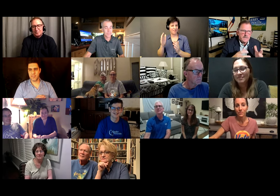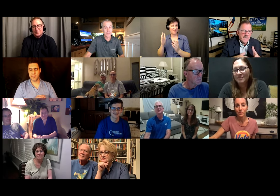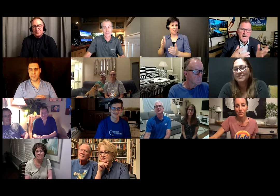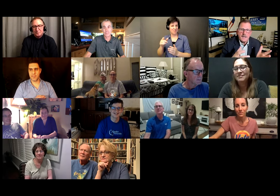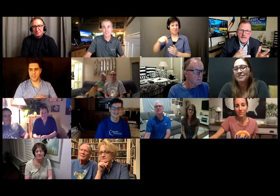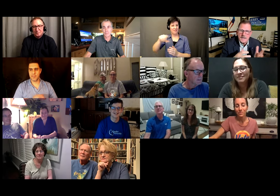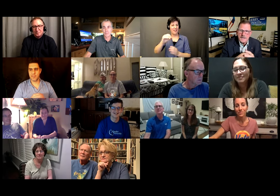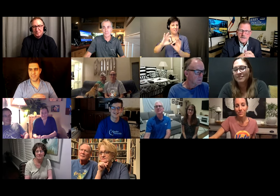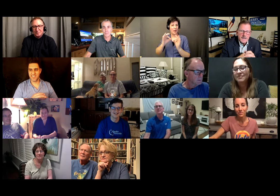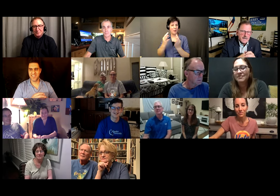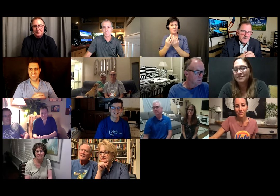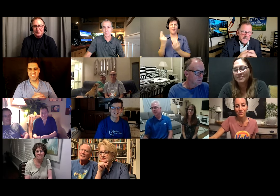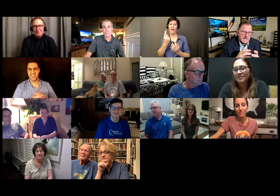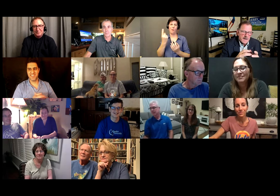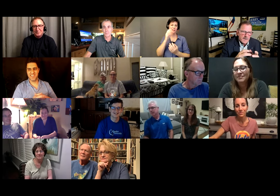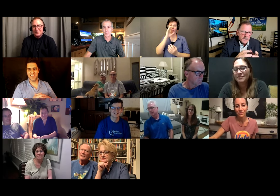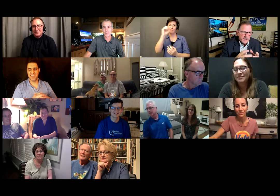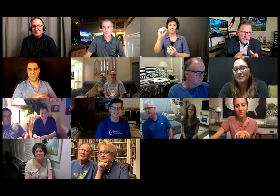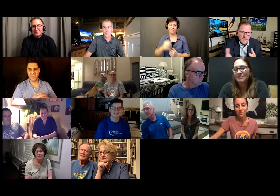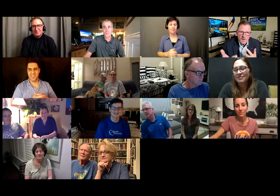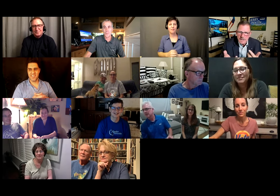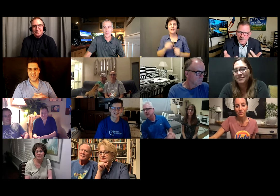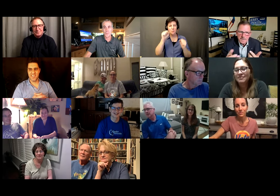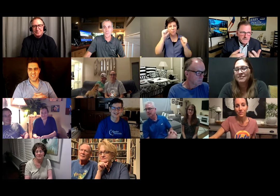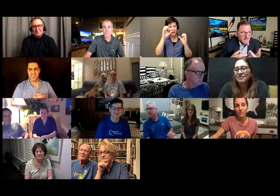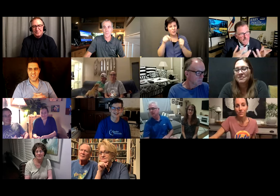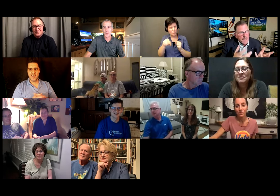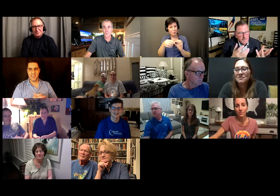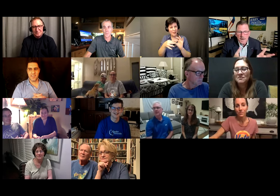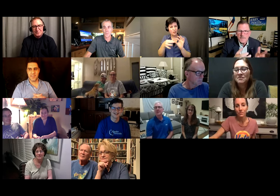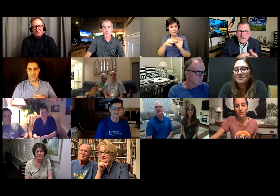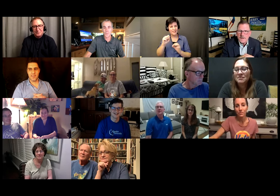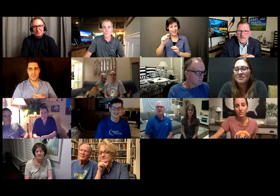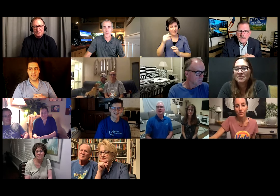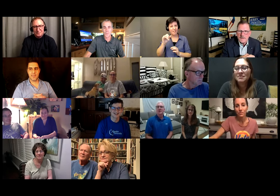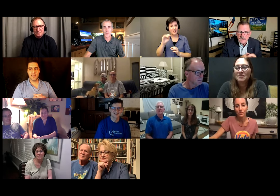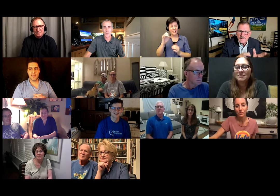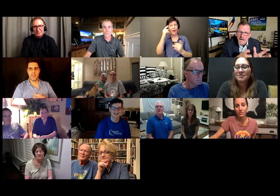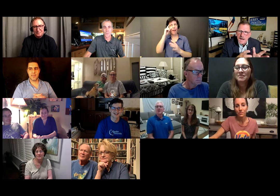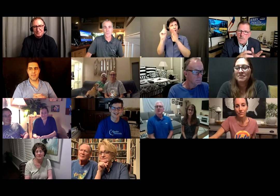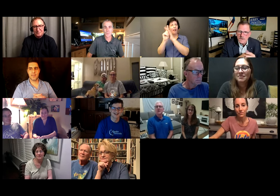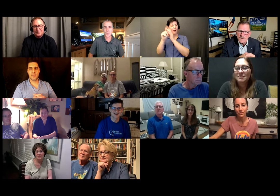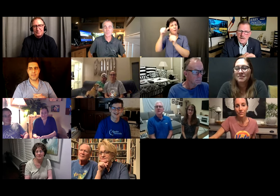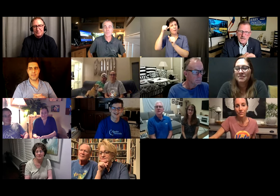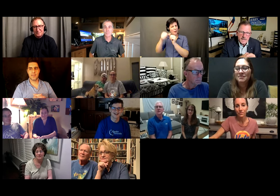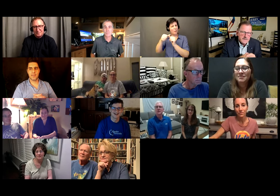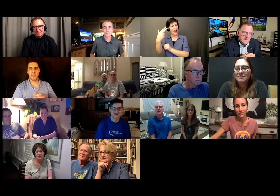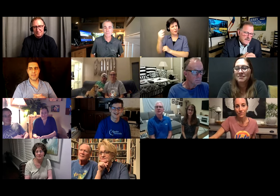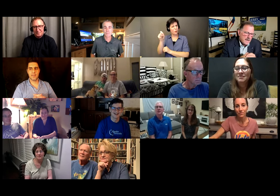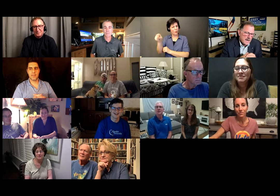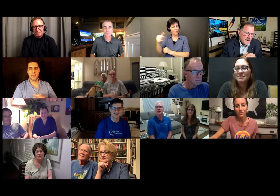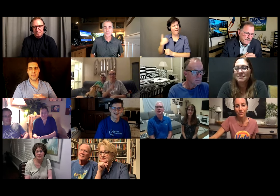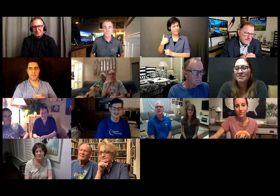always a highlight. And it's amazing how you brought that up. And it's like, yeah, I remember that how wonderful that